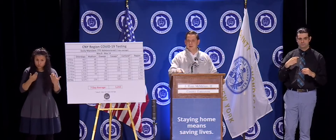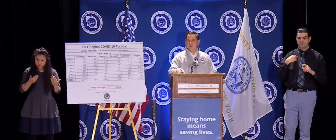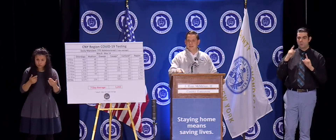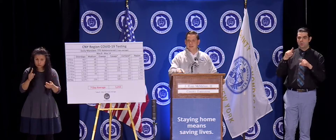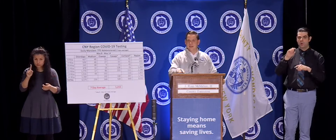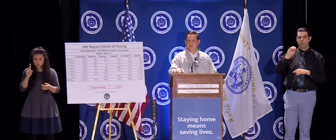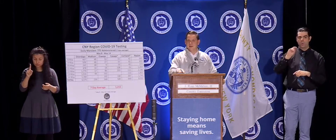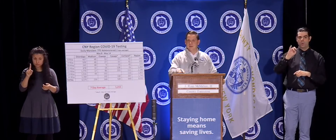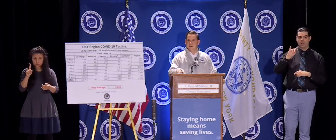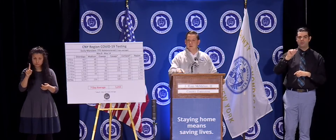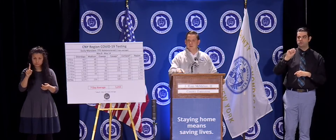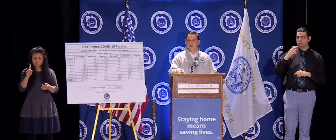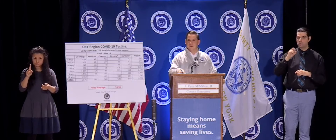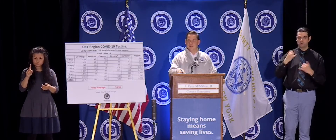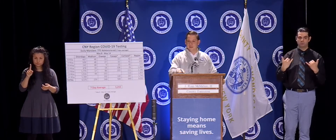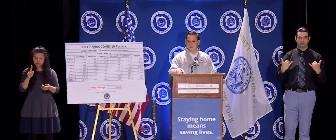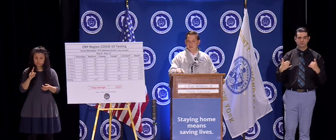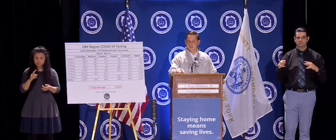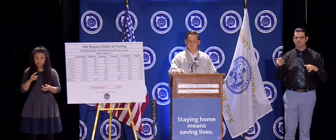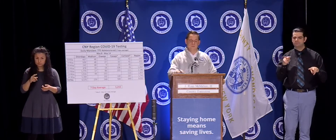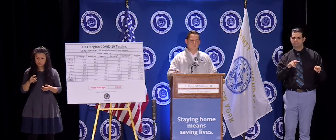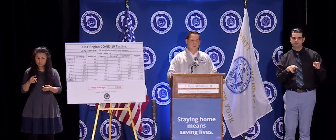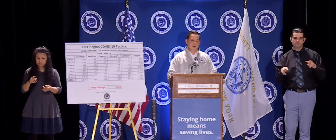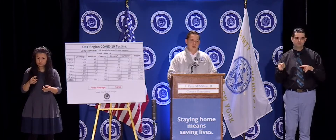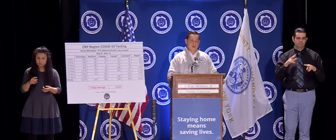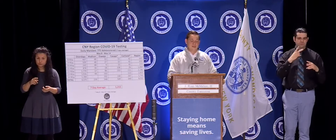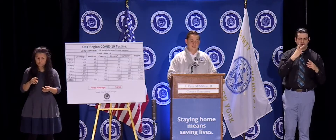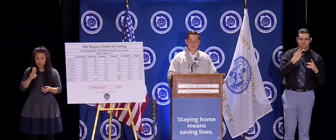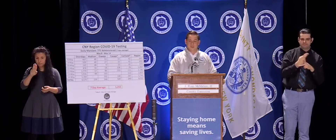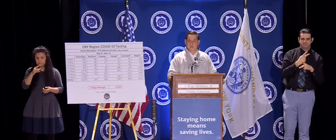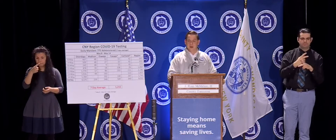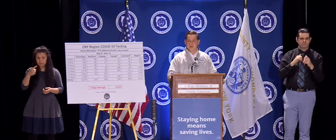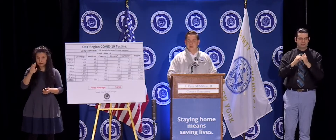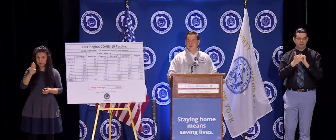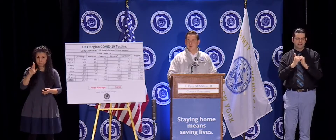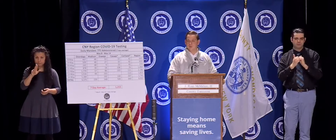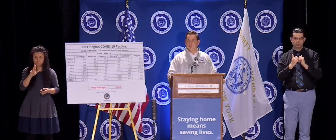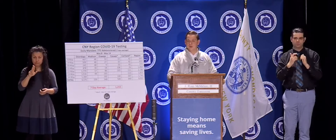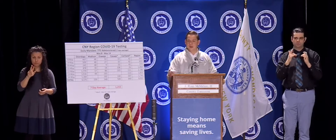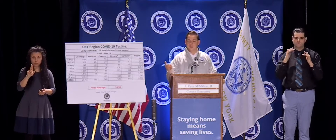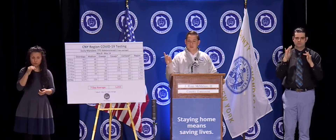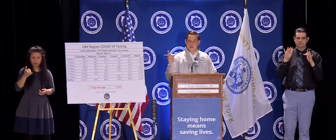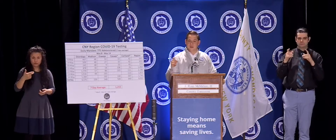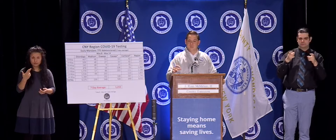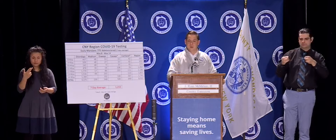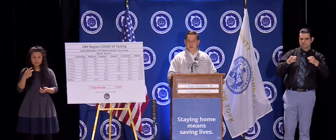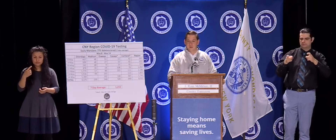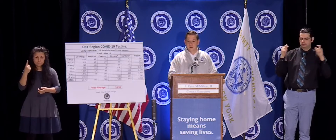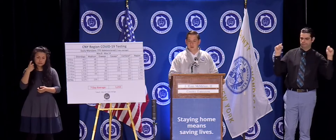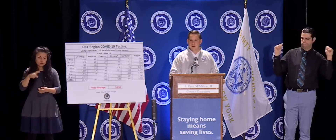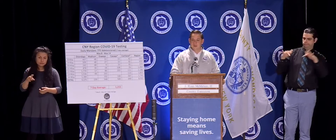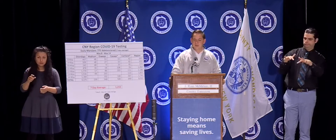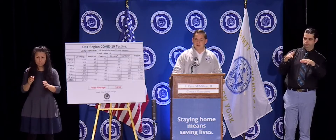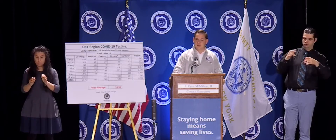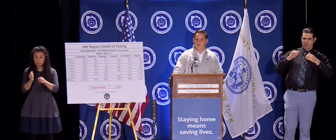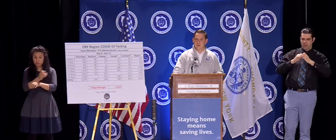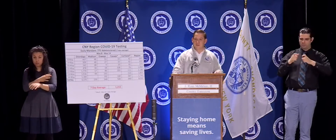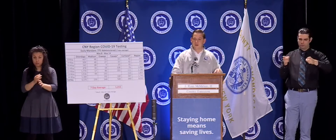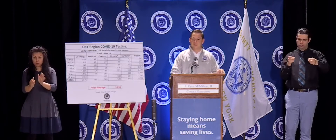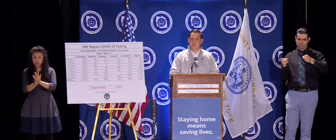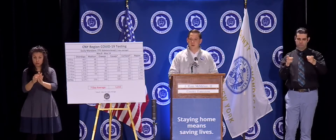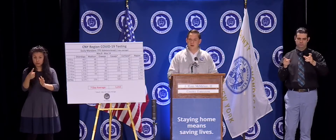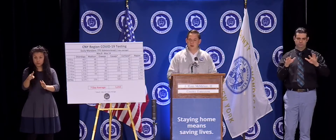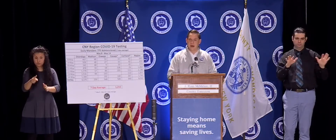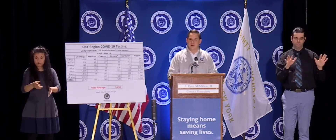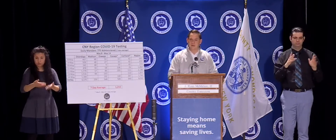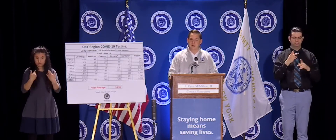and still maintain some level of physical distancing. And it's an interesting plan. And Dr. Gupta's here today. She's going to get the plan. She's going to tell me if